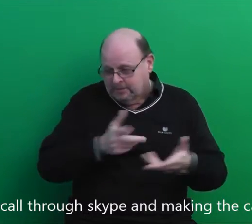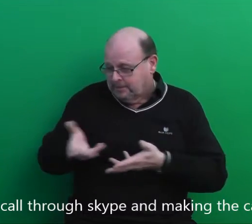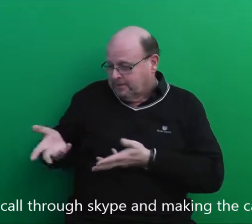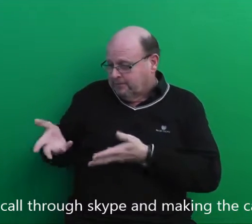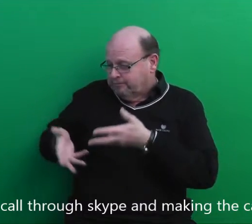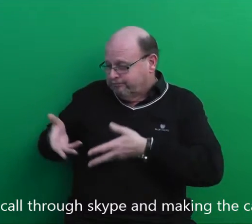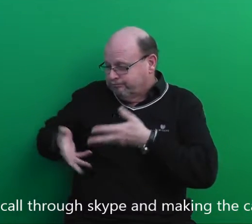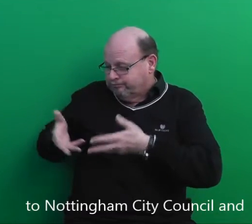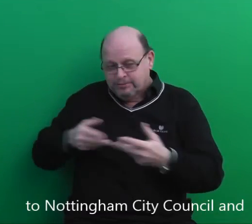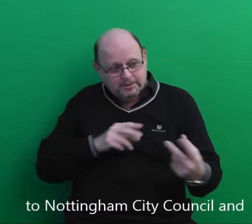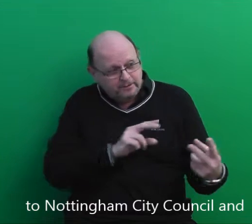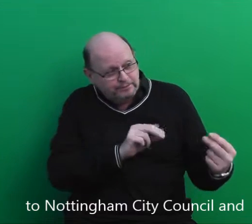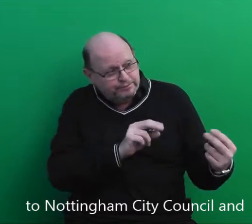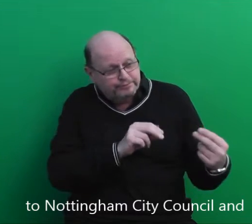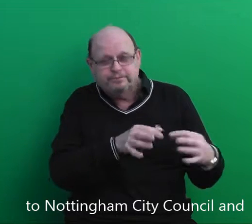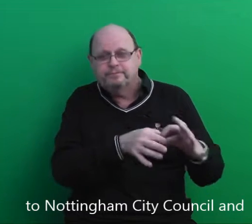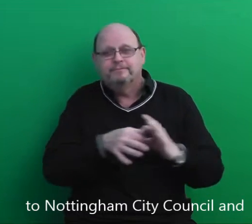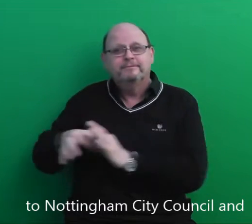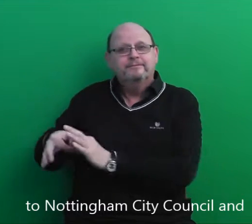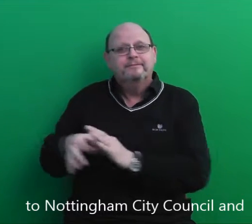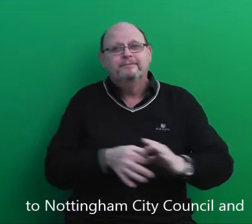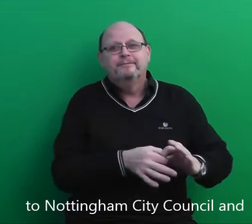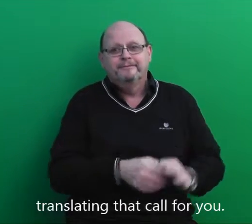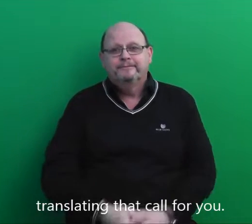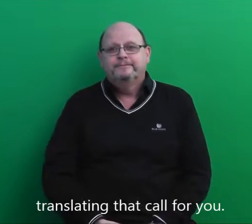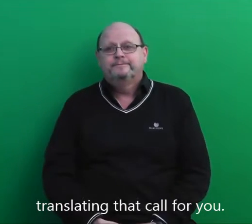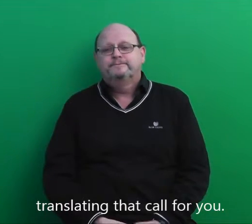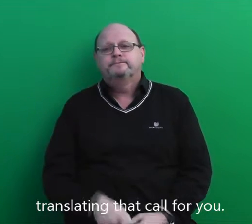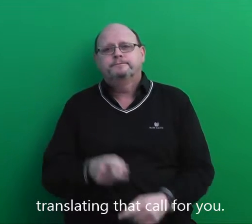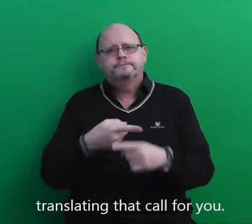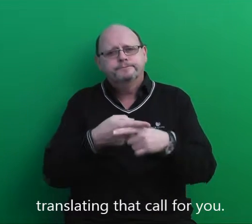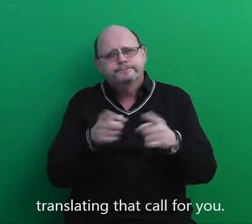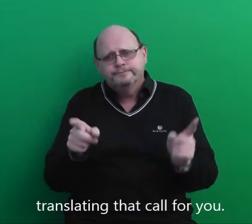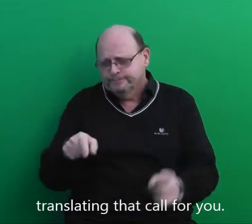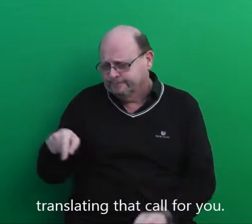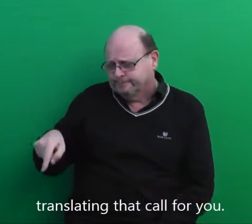Skype and making the call to Nottingham City Council and translating that call for you.